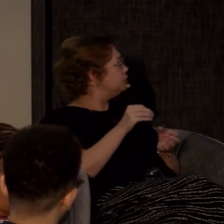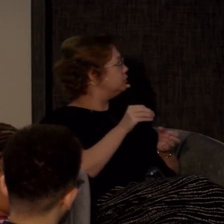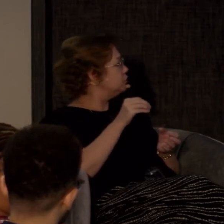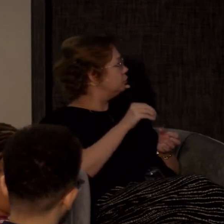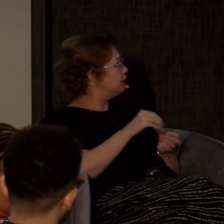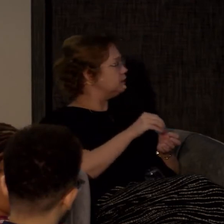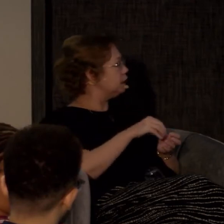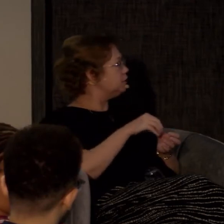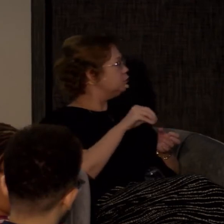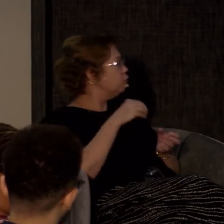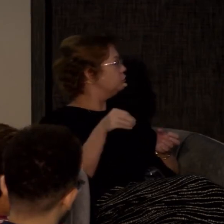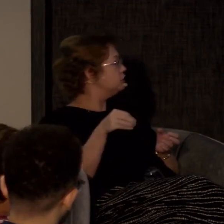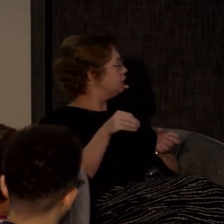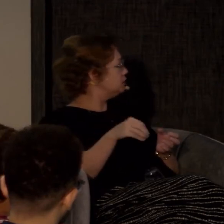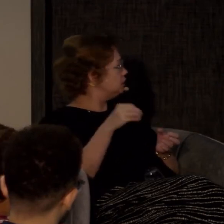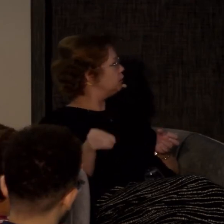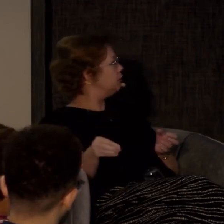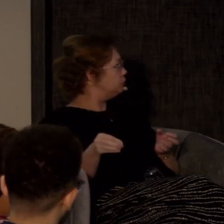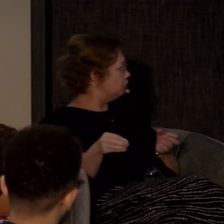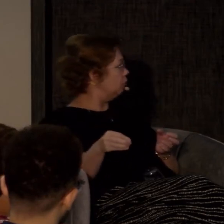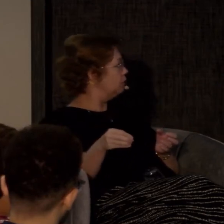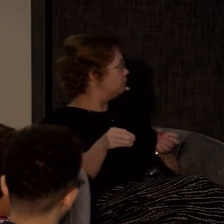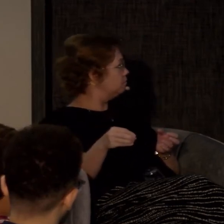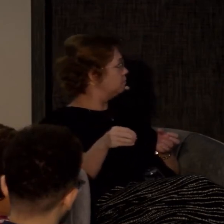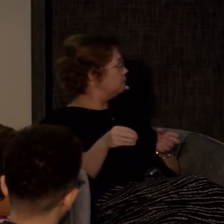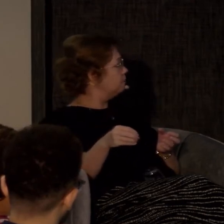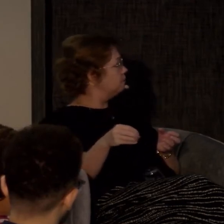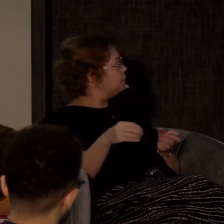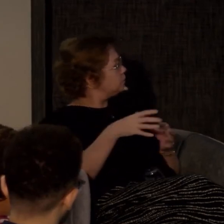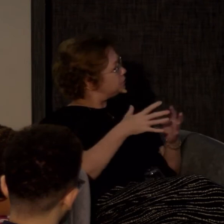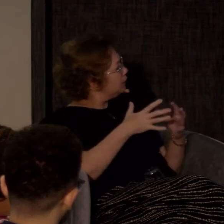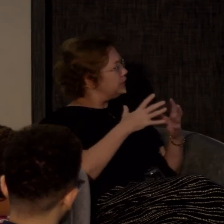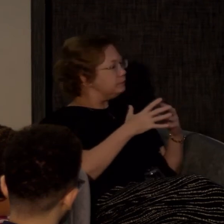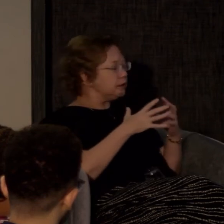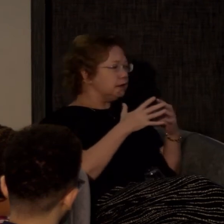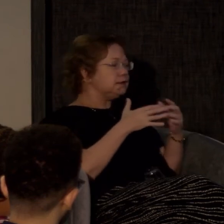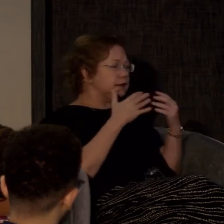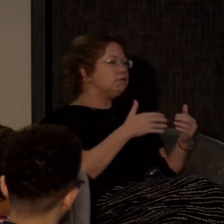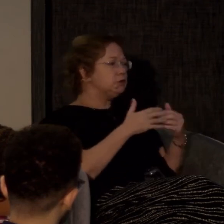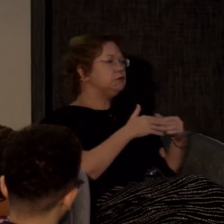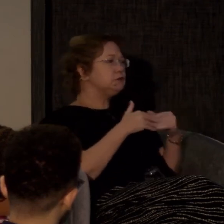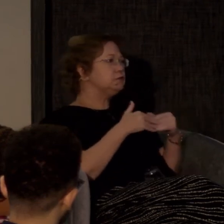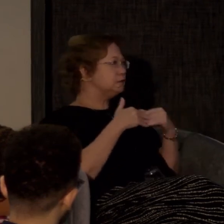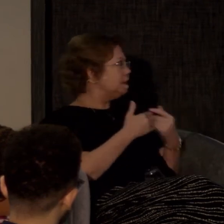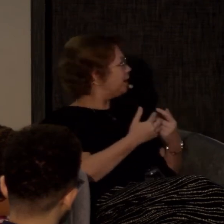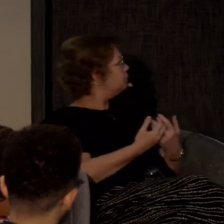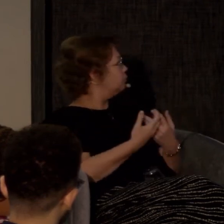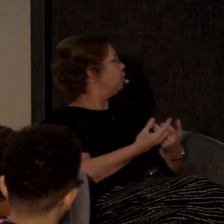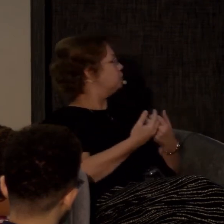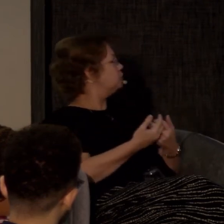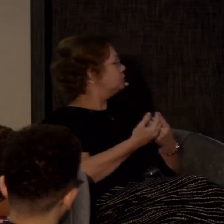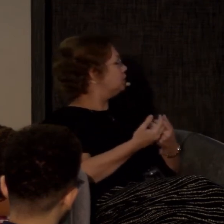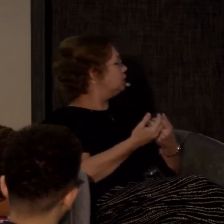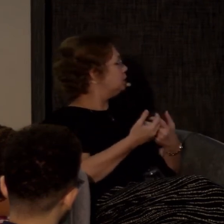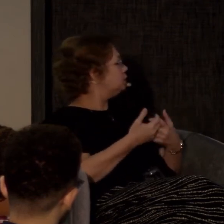values-based versus rule-based, creating more rules gets us deeper into the hole. So I'm at that level of just think out of the